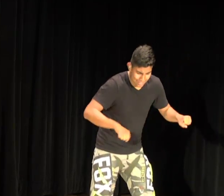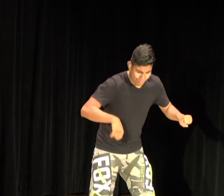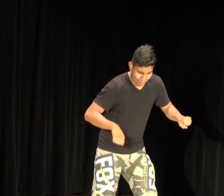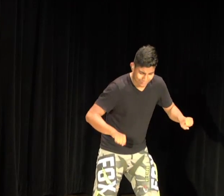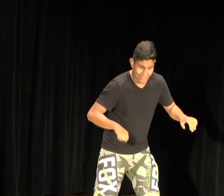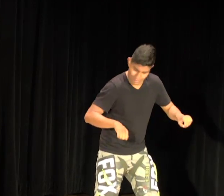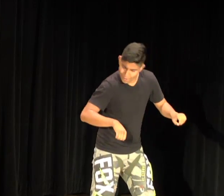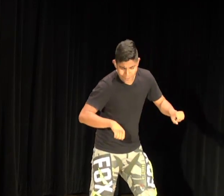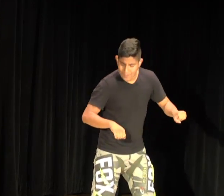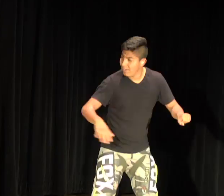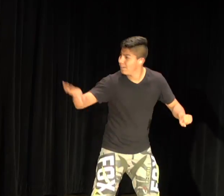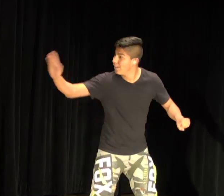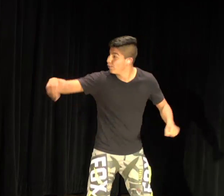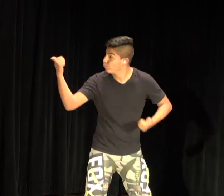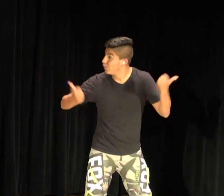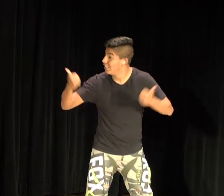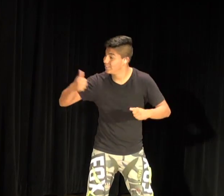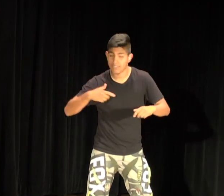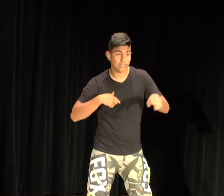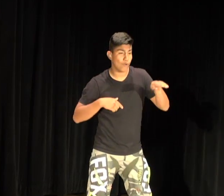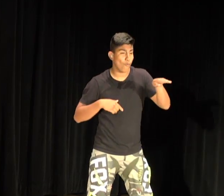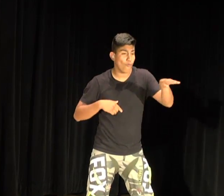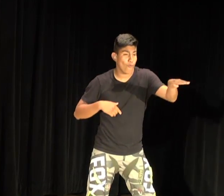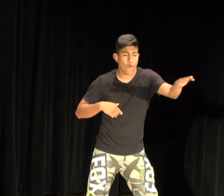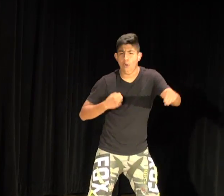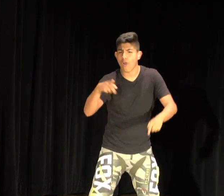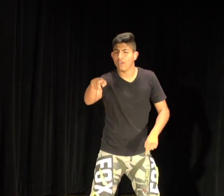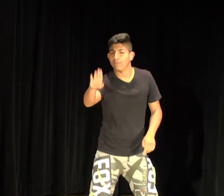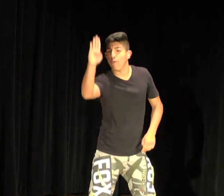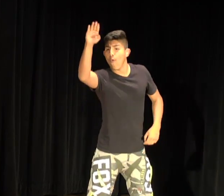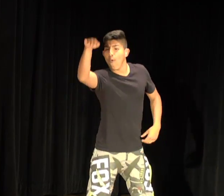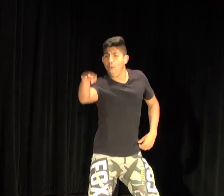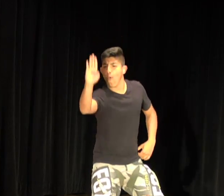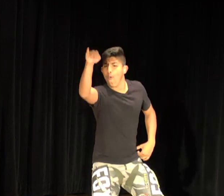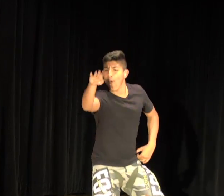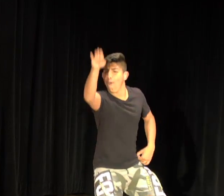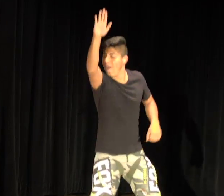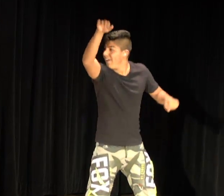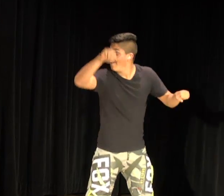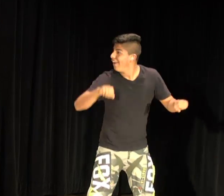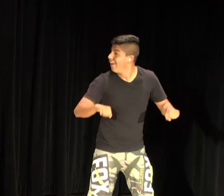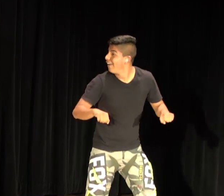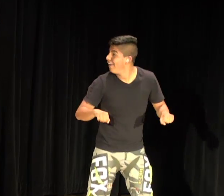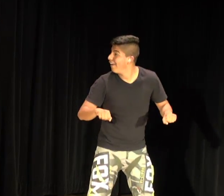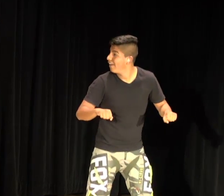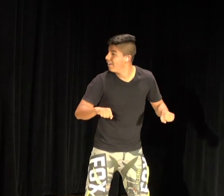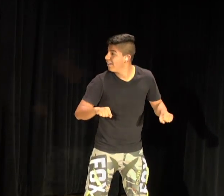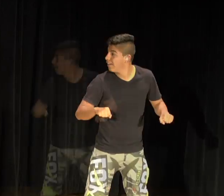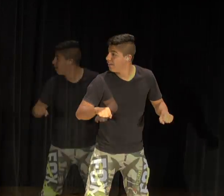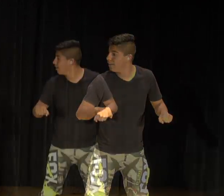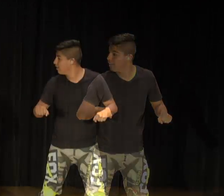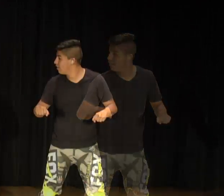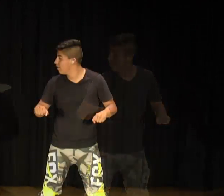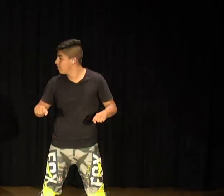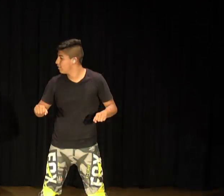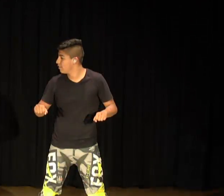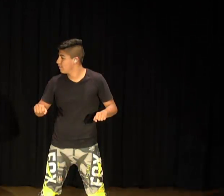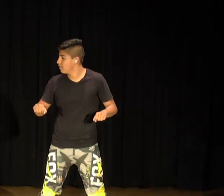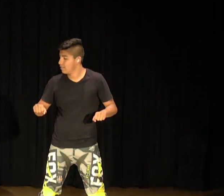Here we go. Ooh, yeah. Okay, so which should I go on, a very flat road or that one that's really hilly over there? Which one should we do? Let's start with the